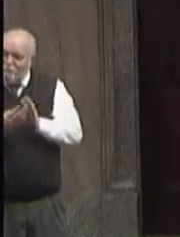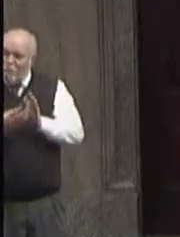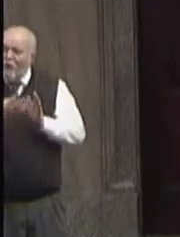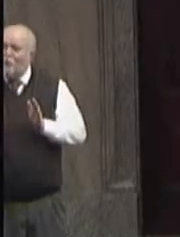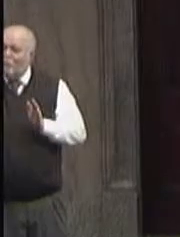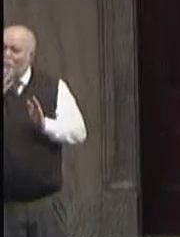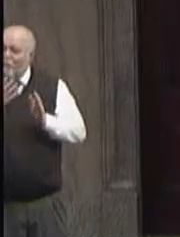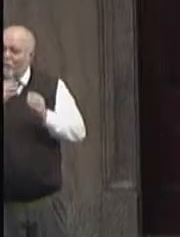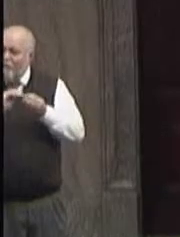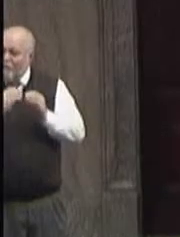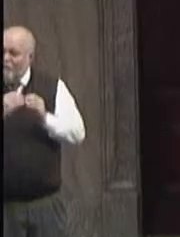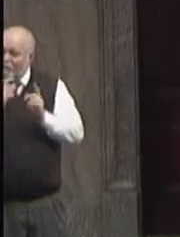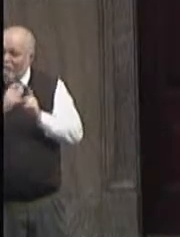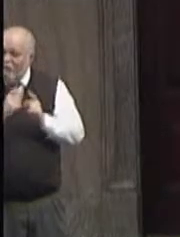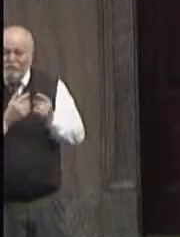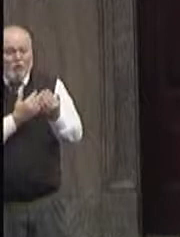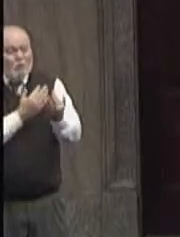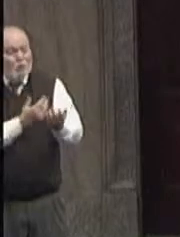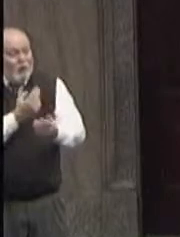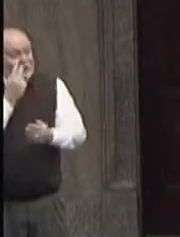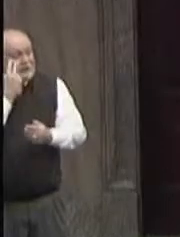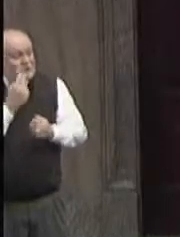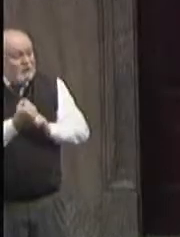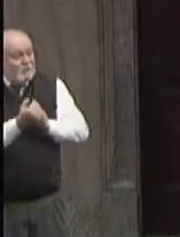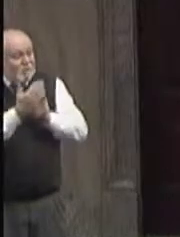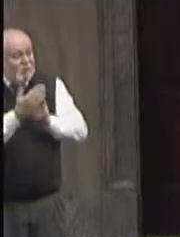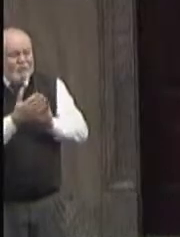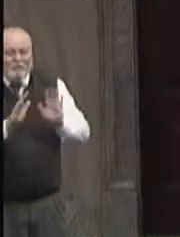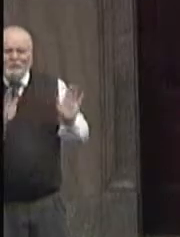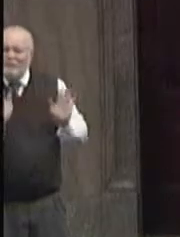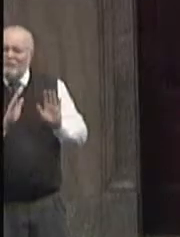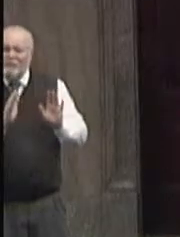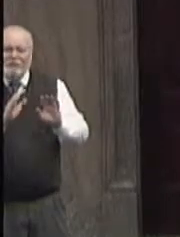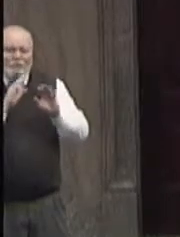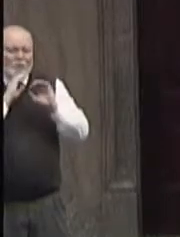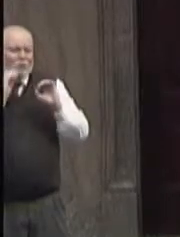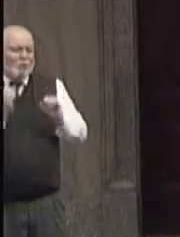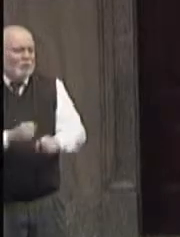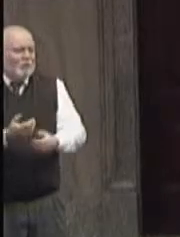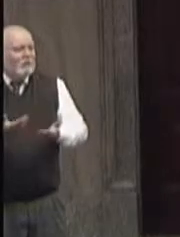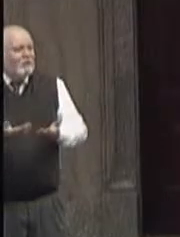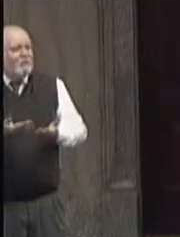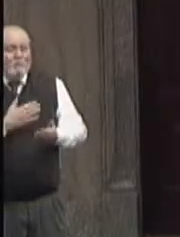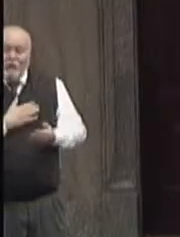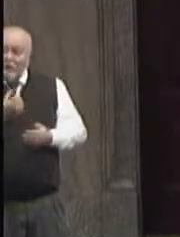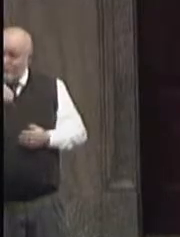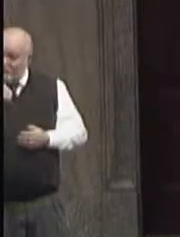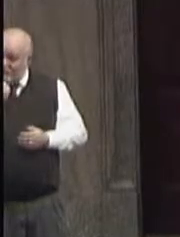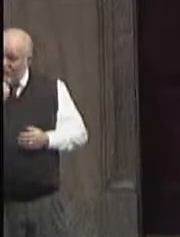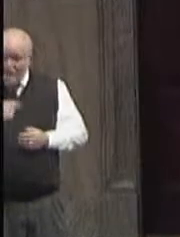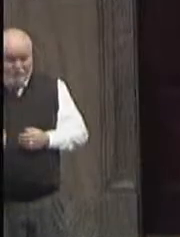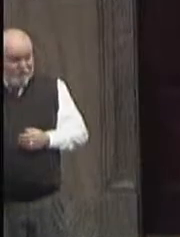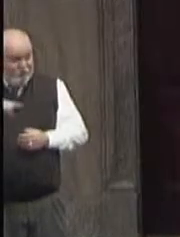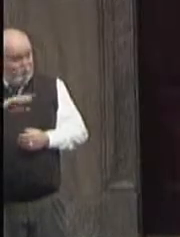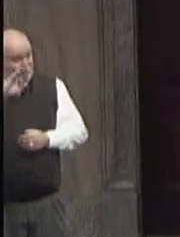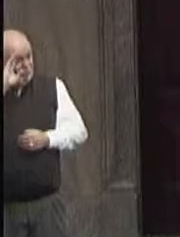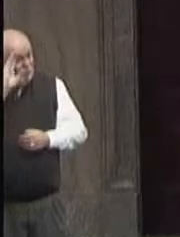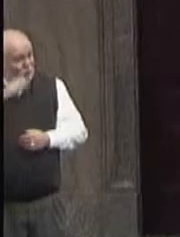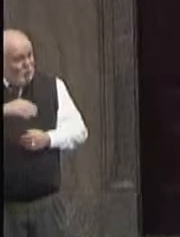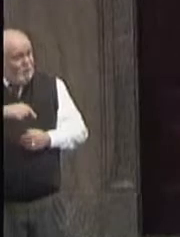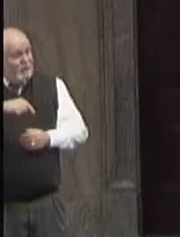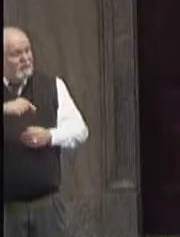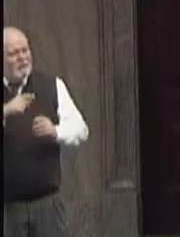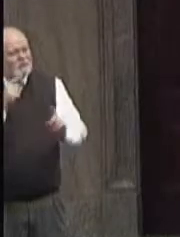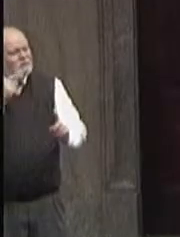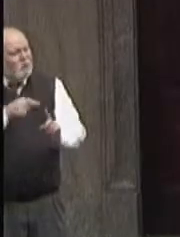and 2. The wait-and-see approach is outdated. It's my understanding that all of you here today know that this is about